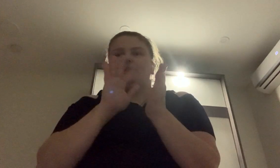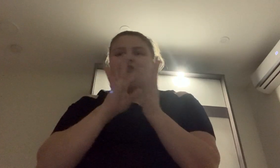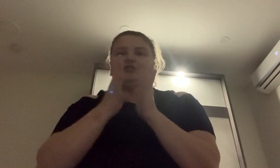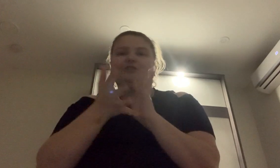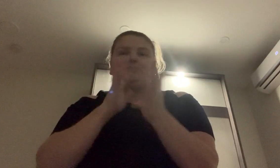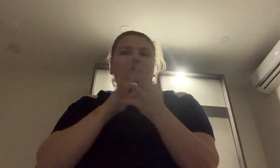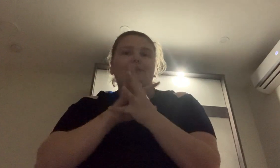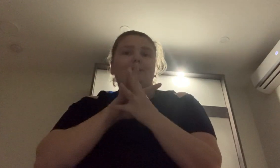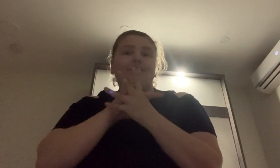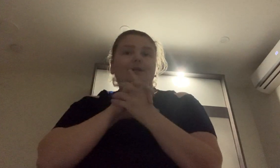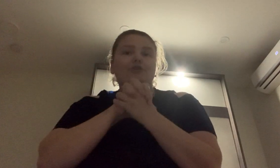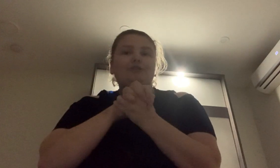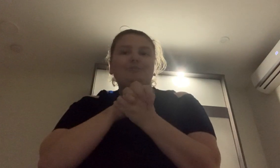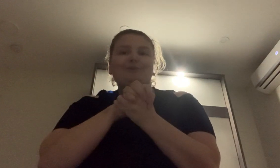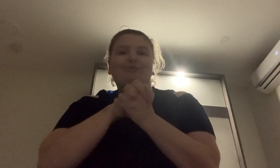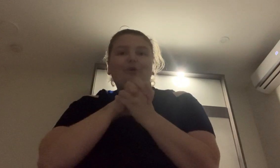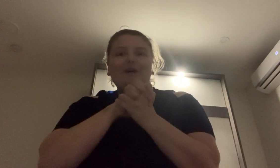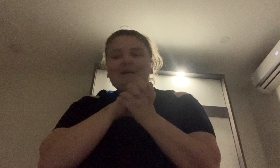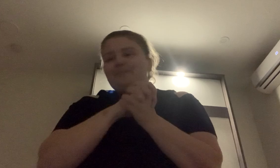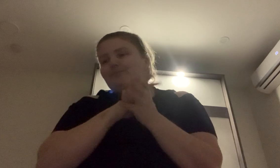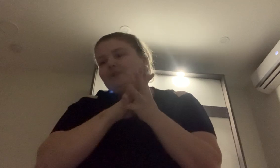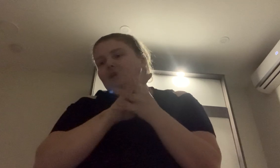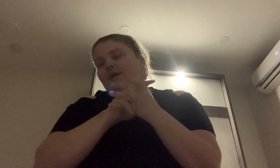that's just doing the adjustment for it.